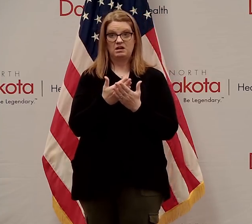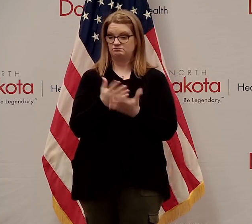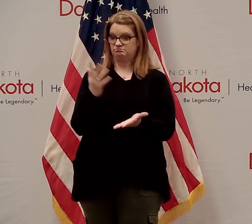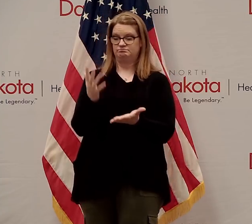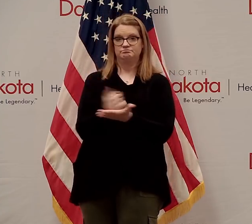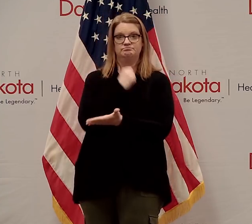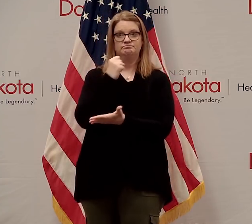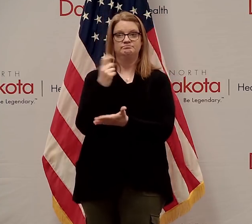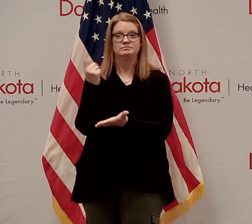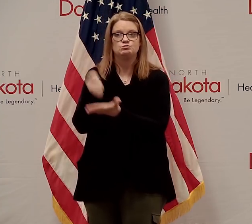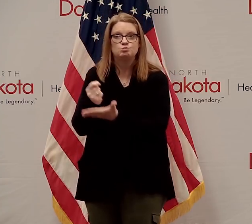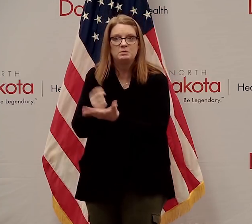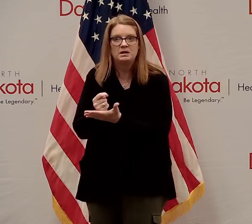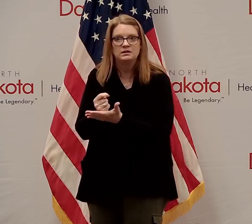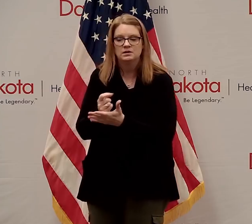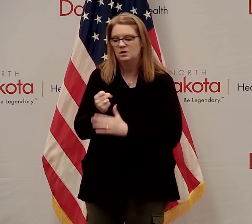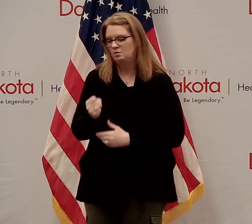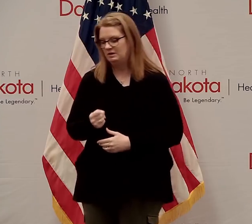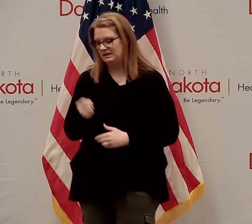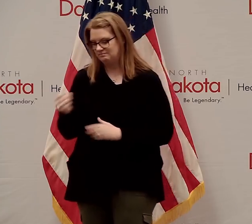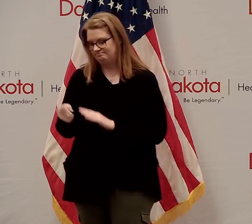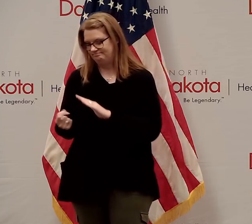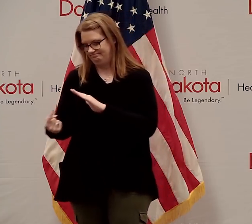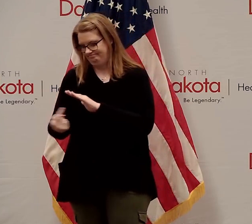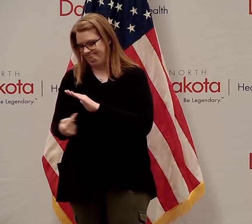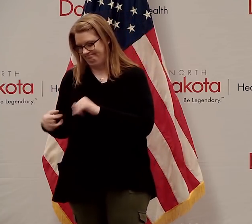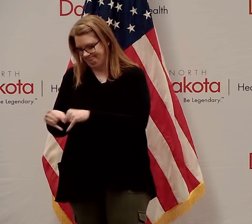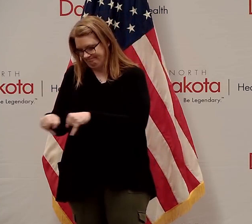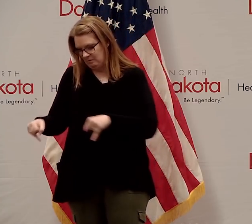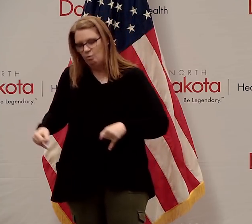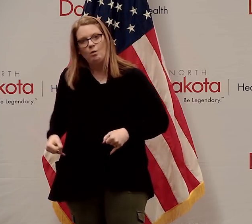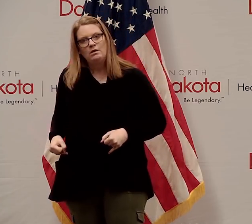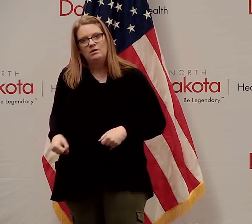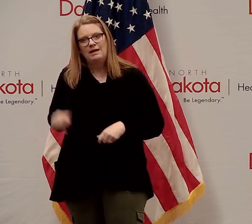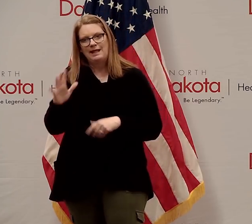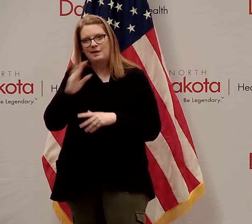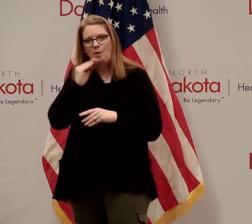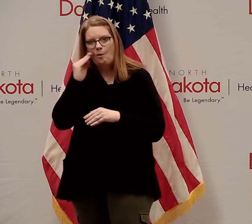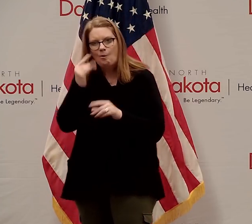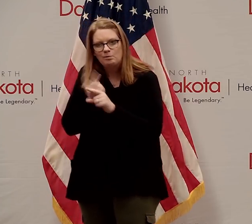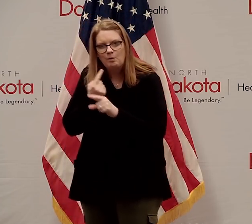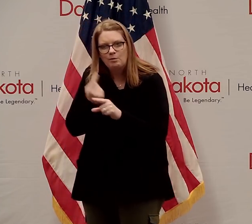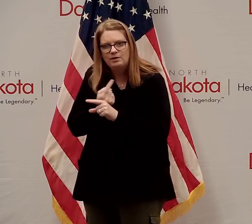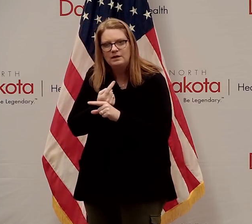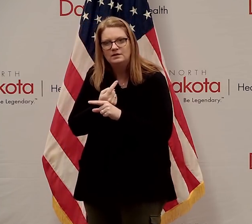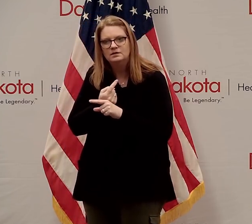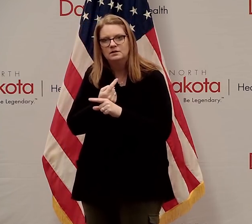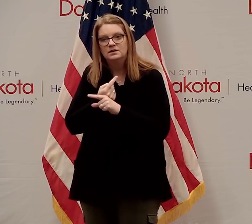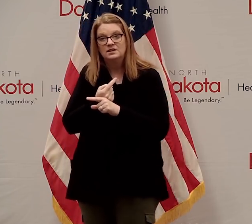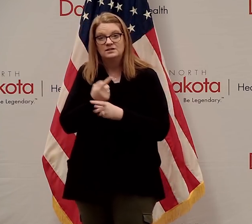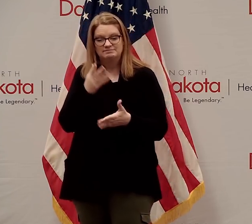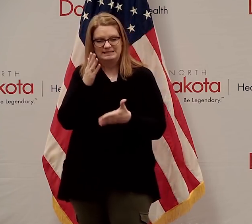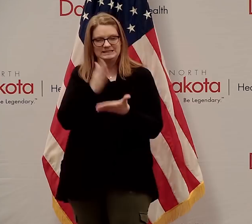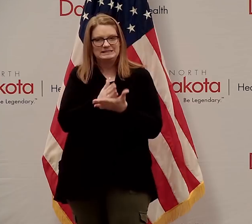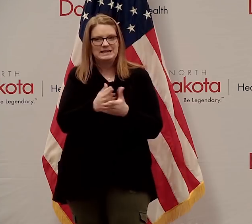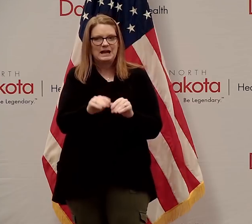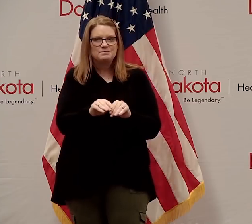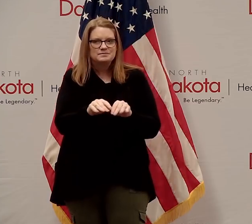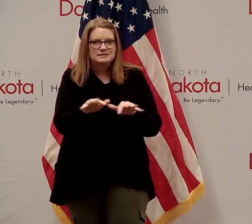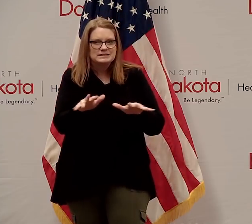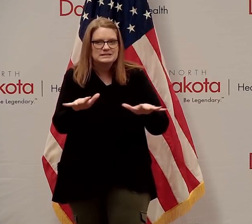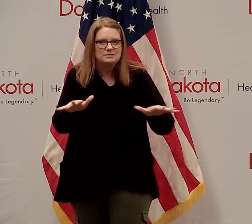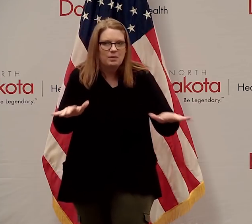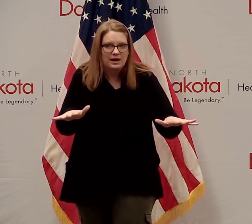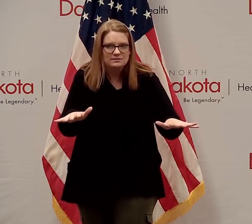we can quarantine them and their other household members appropriately, and it's a way that we can stop the spread in a targeted